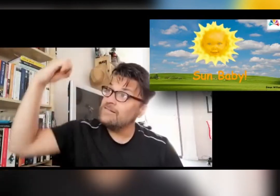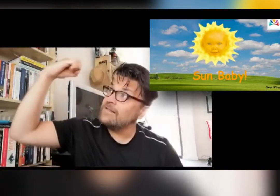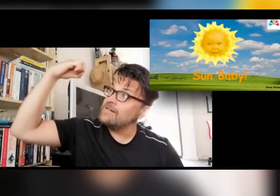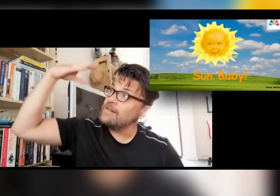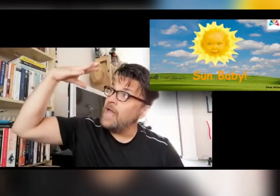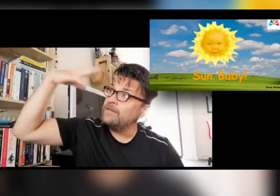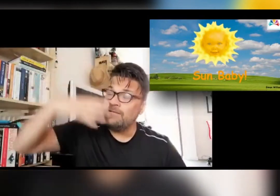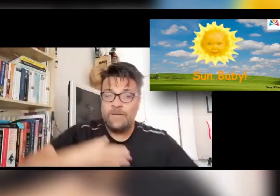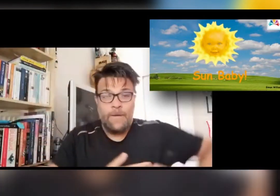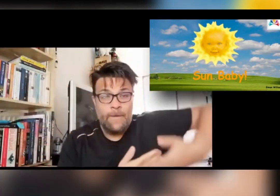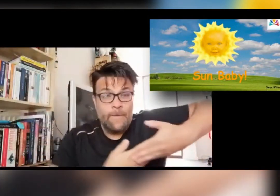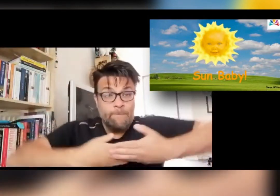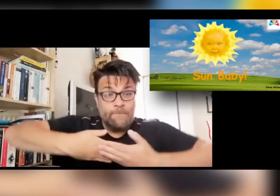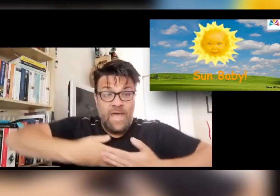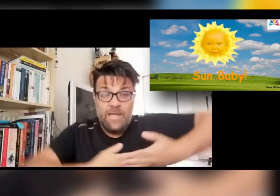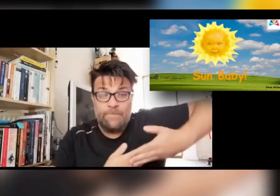the sun baby?